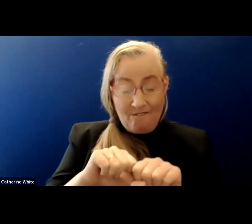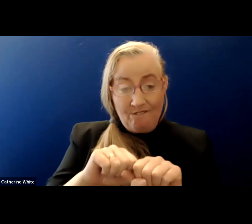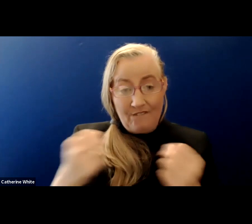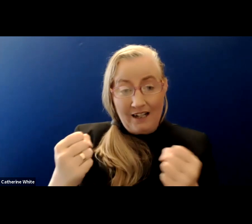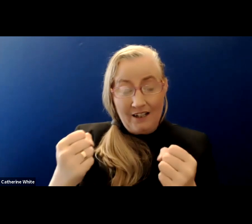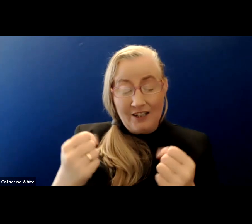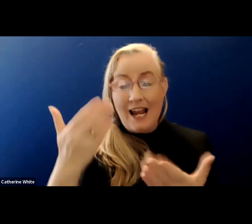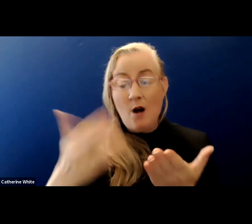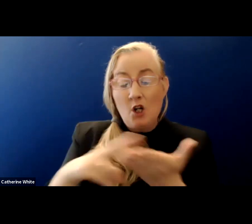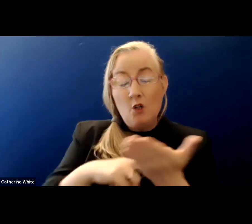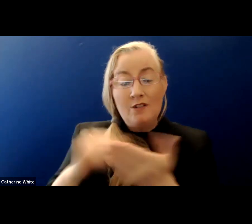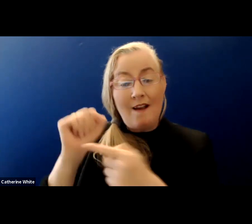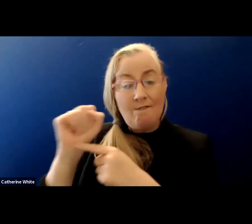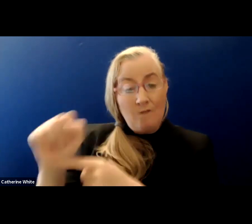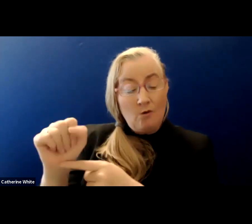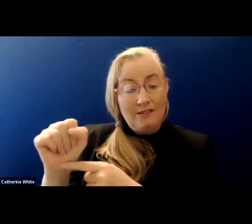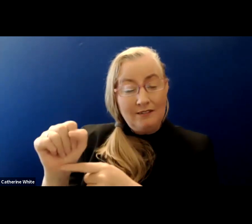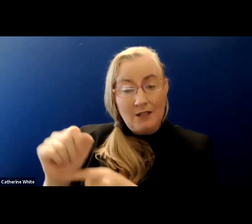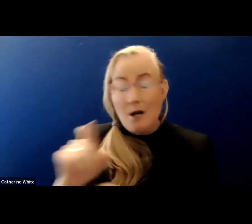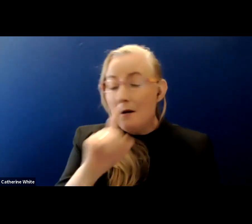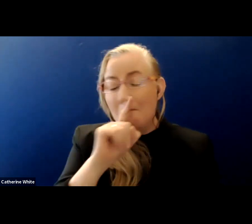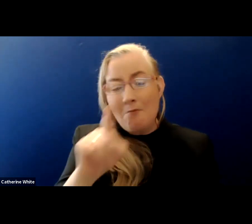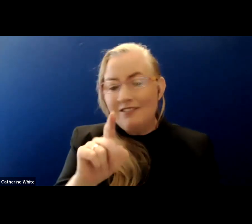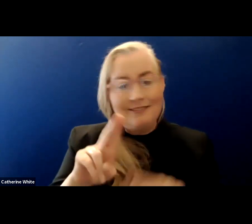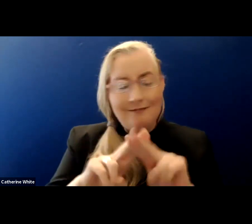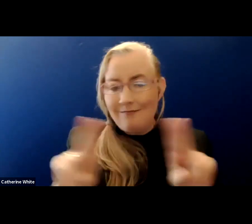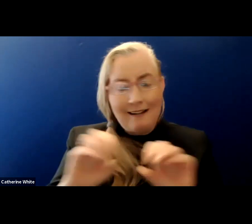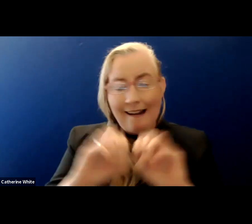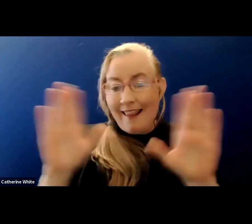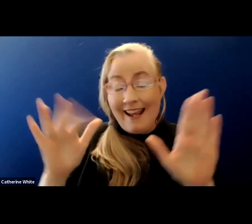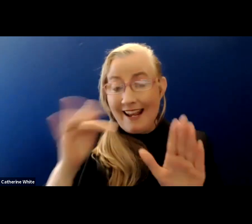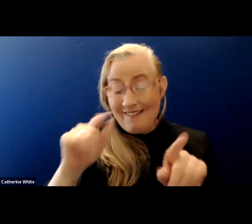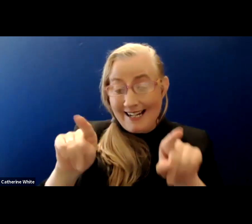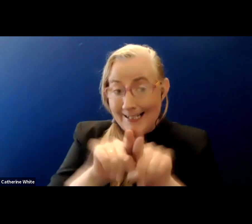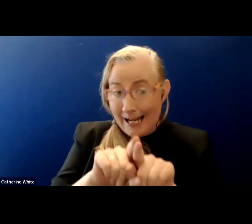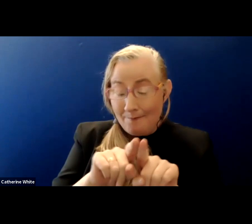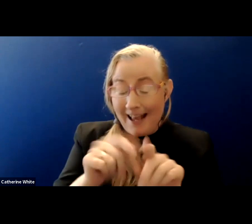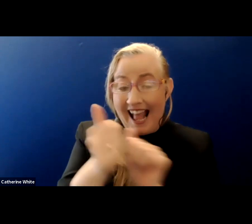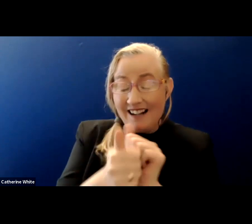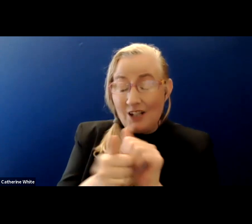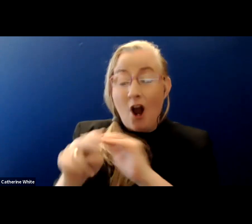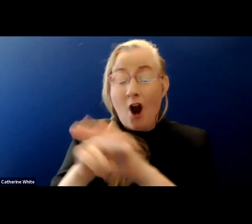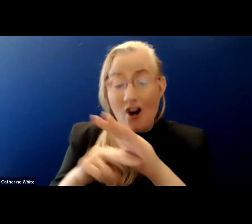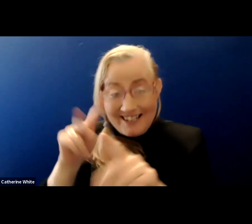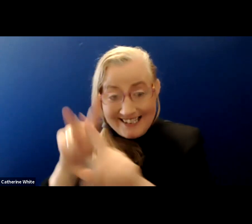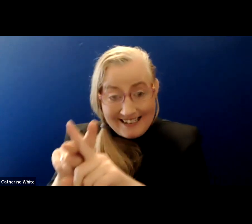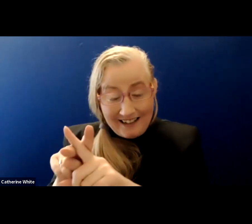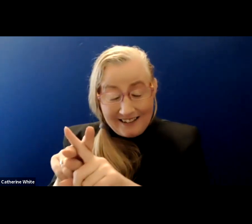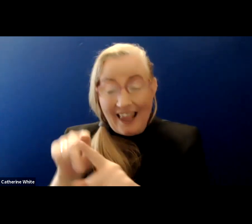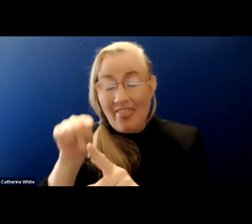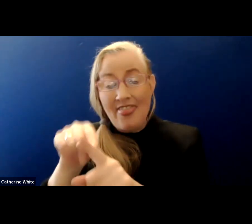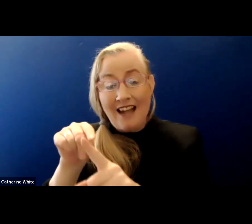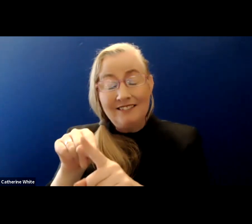use of force. But it's not clear whether the same act, which is an armed attack, would at the same time